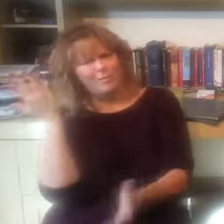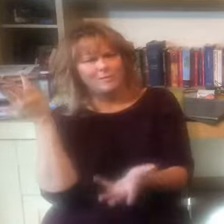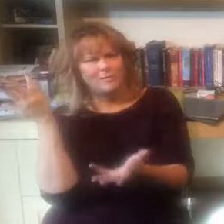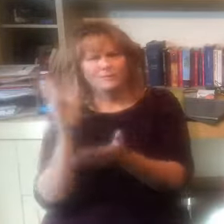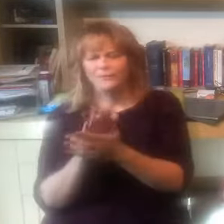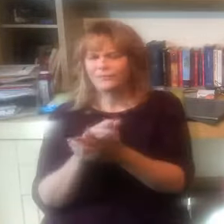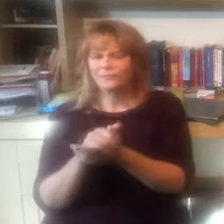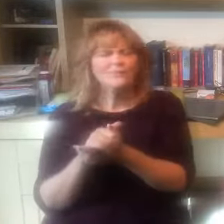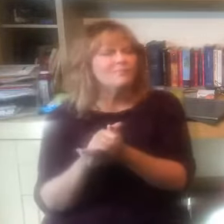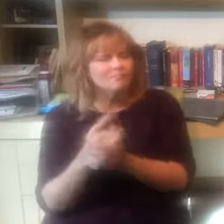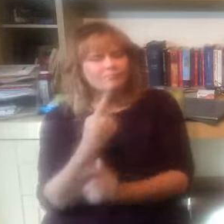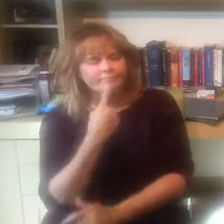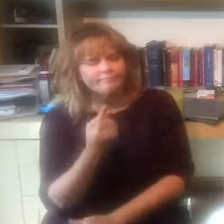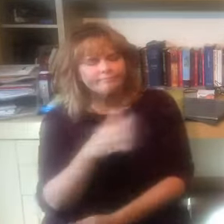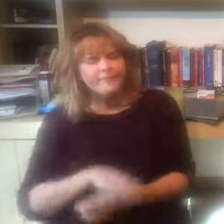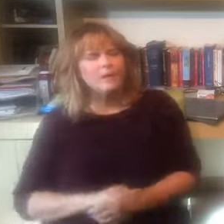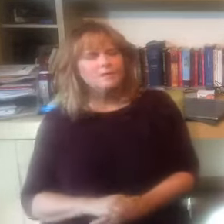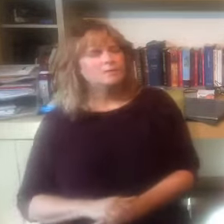told me, he said, you know what?